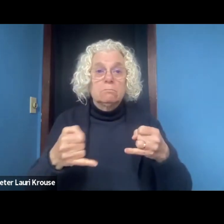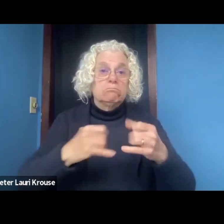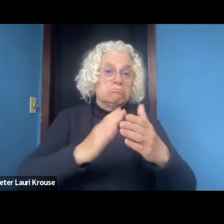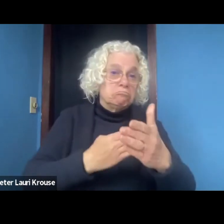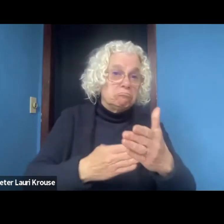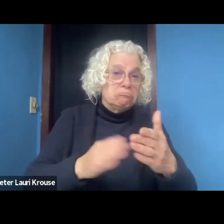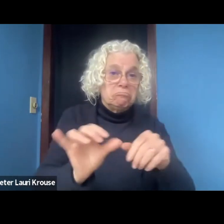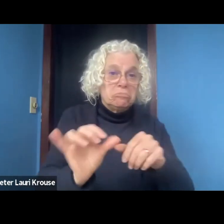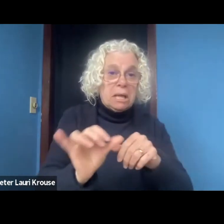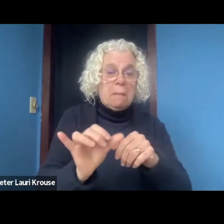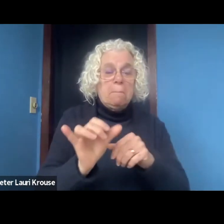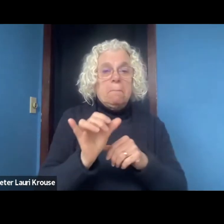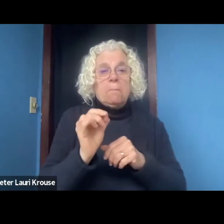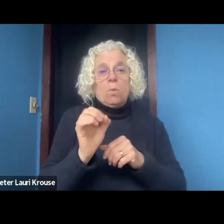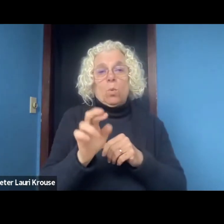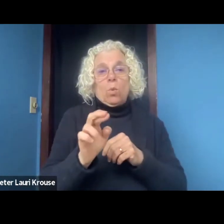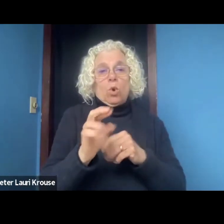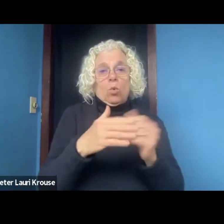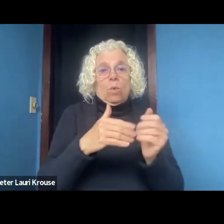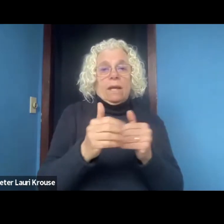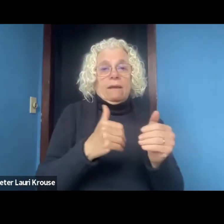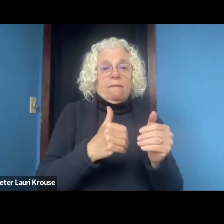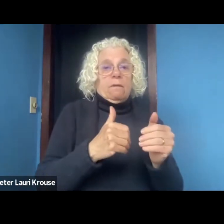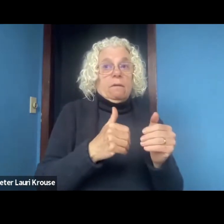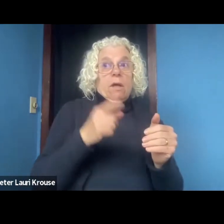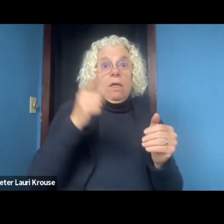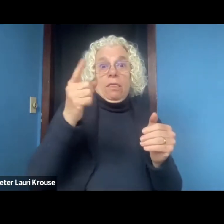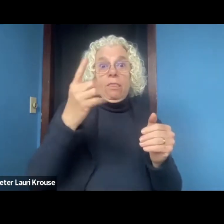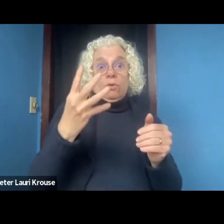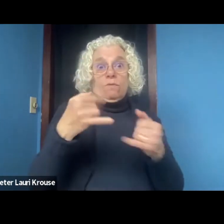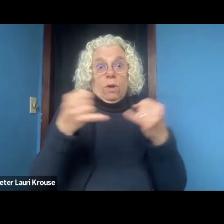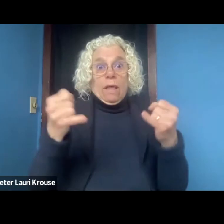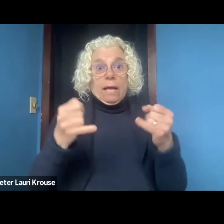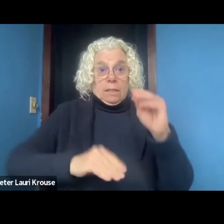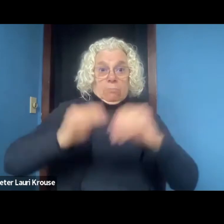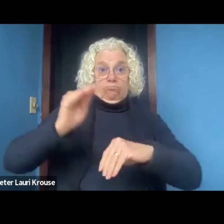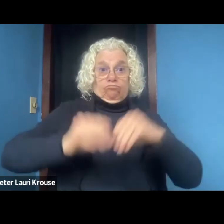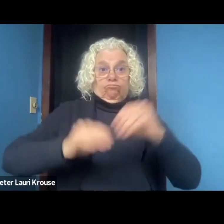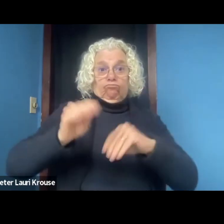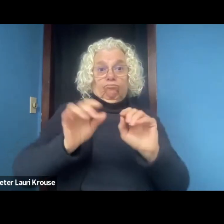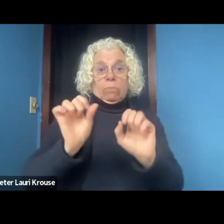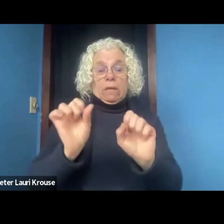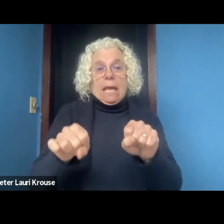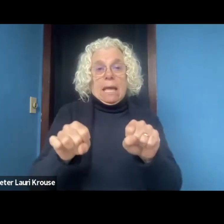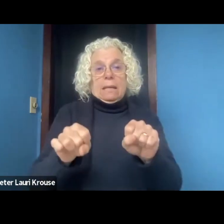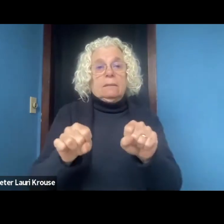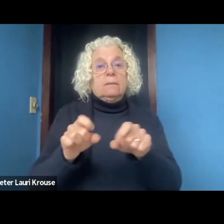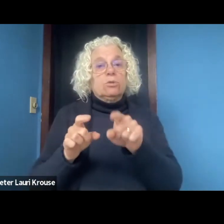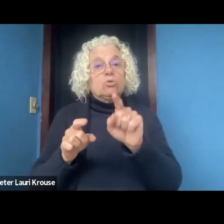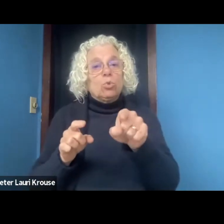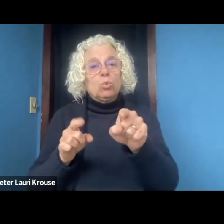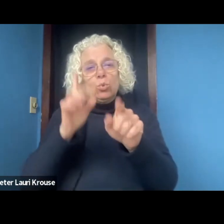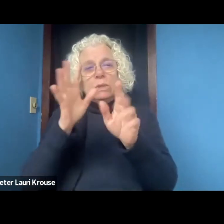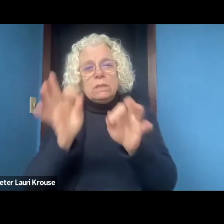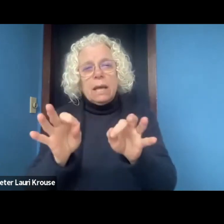take those 4 lines, but say them differently, do them differently. But you're going to just have a chance in your breakout rooms